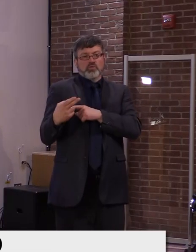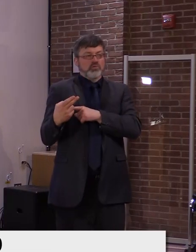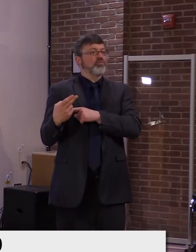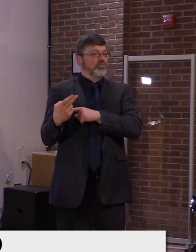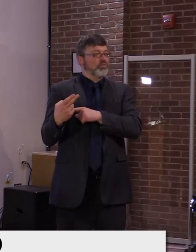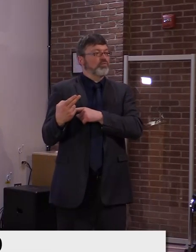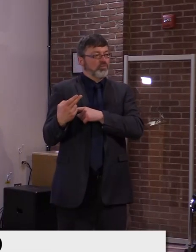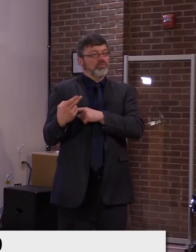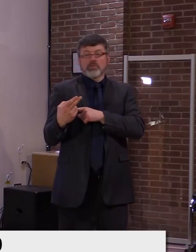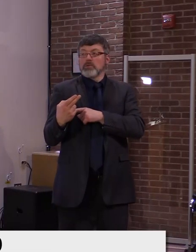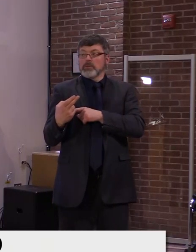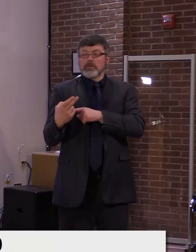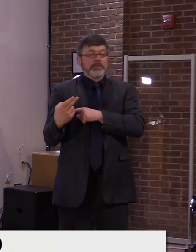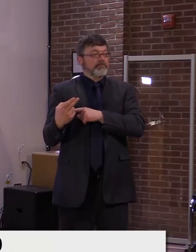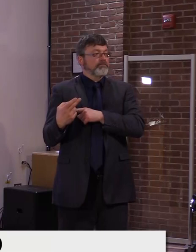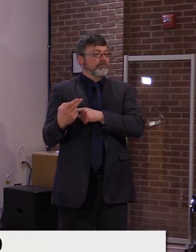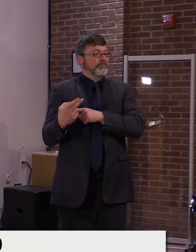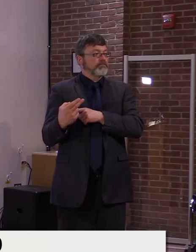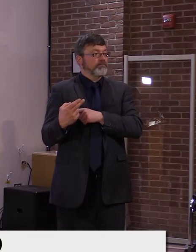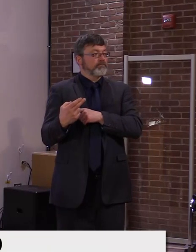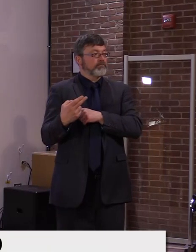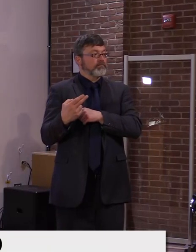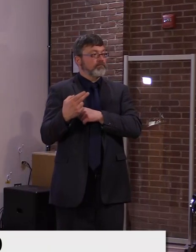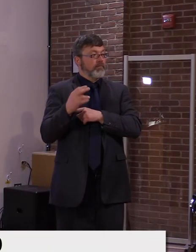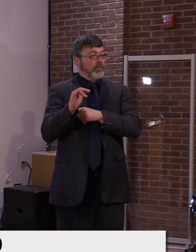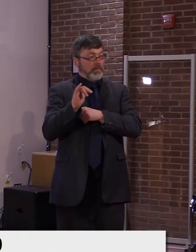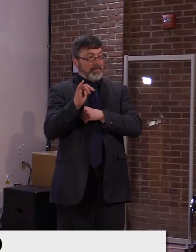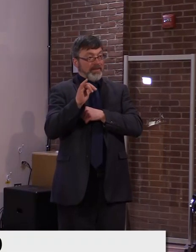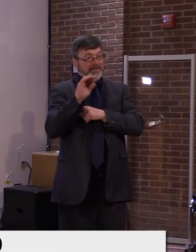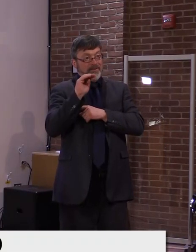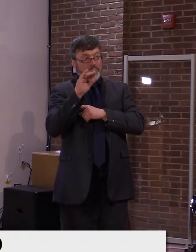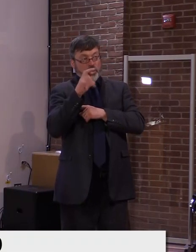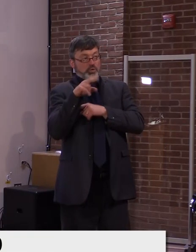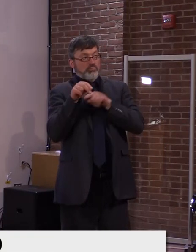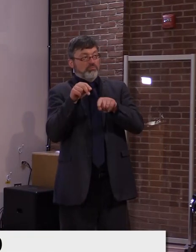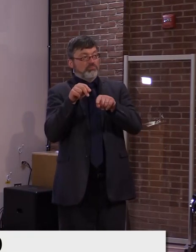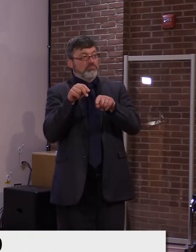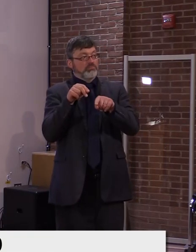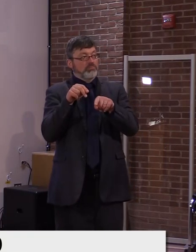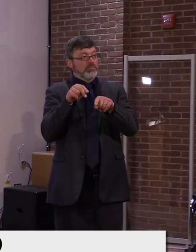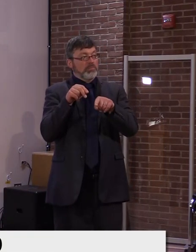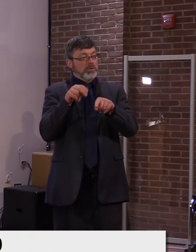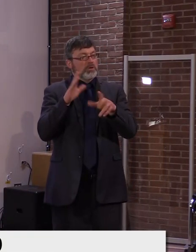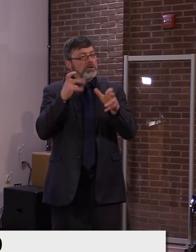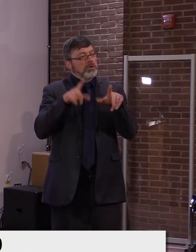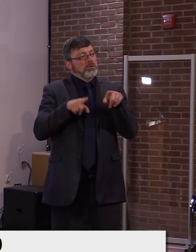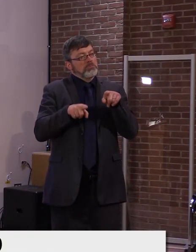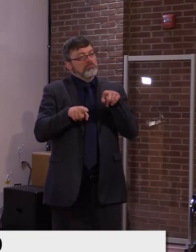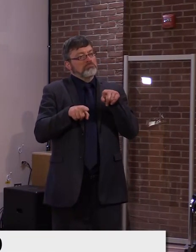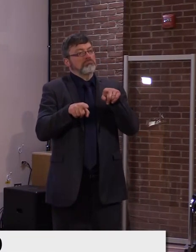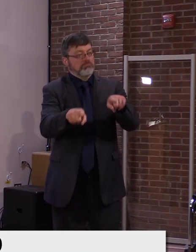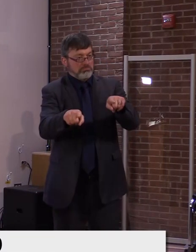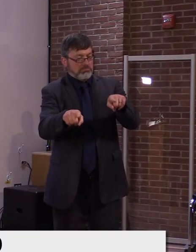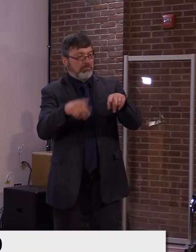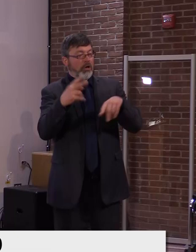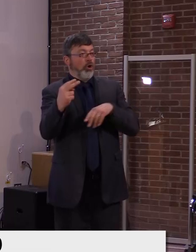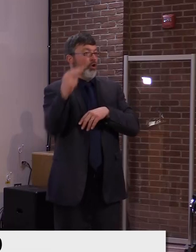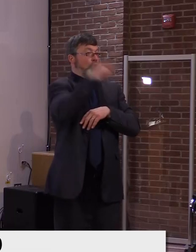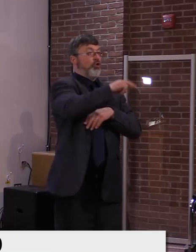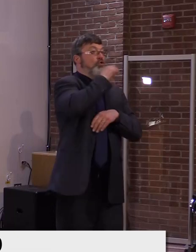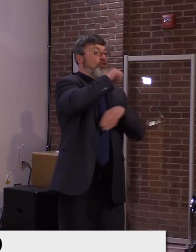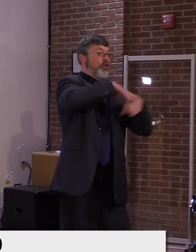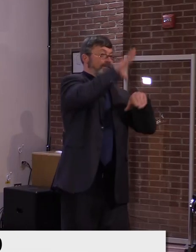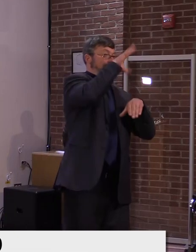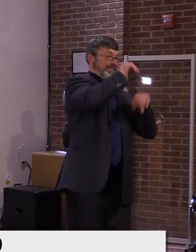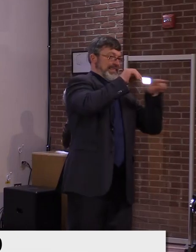in March for those under 50-year-olds were pretty similar to January, so it was a sort of a similar, you know, burden on the hospital